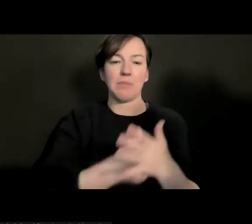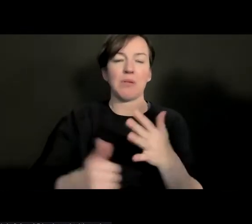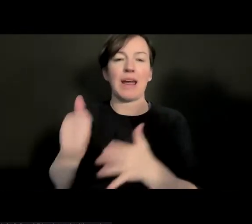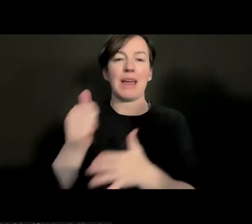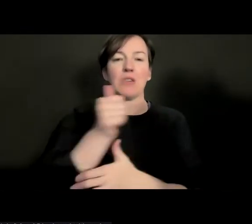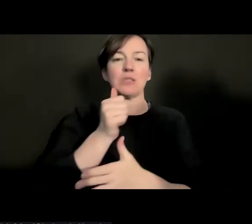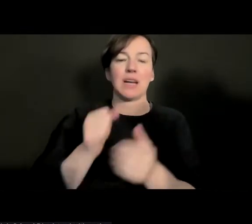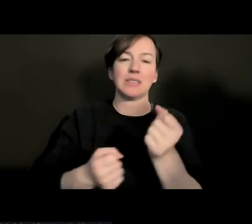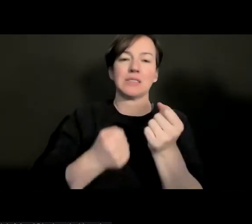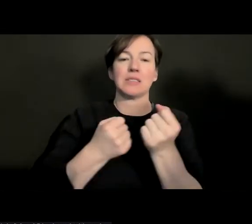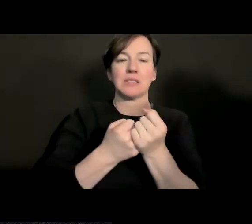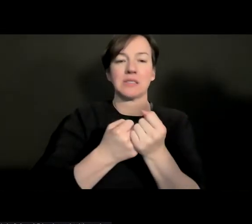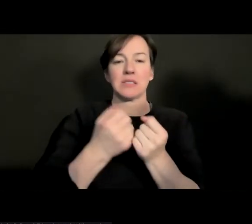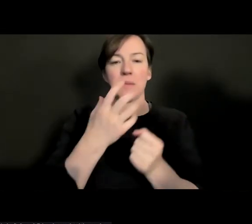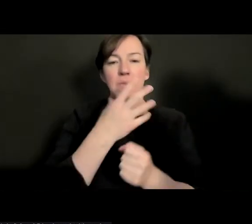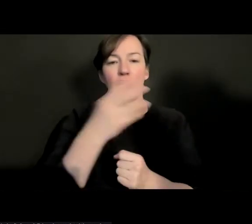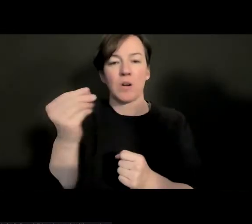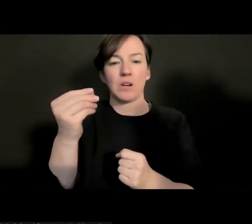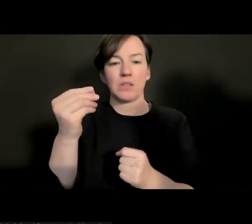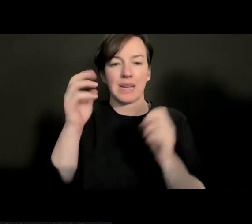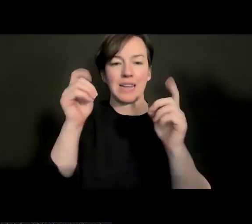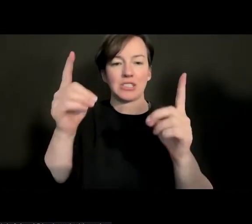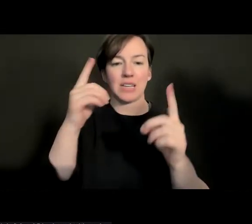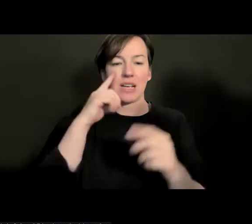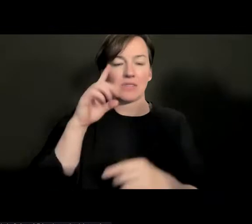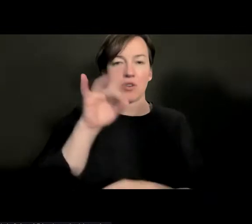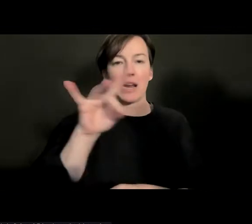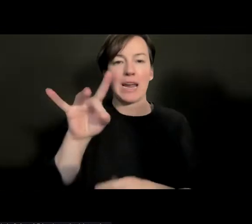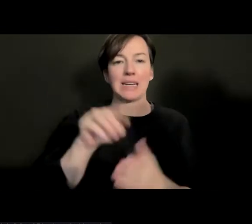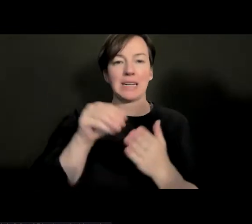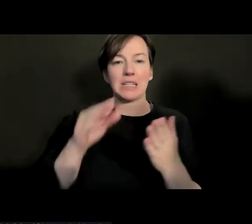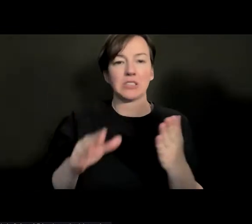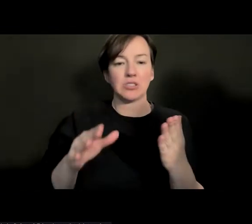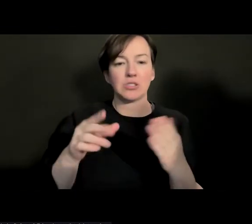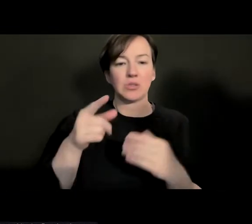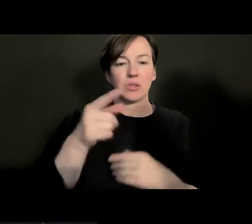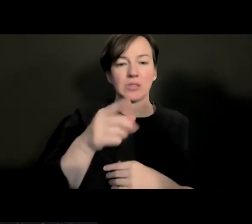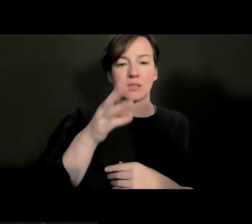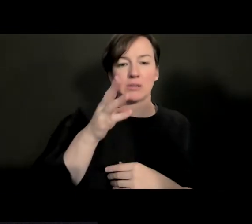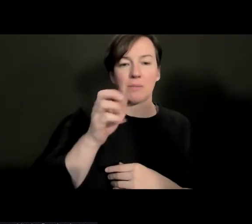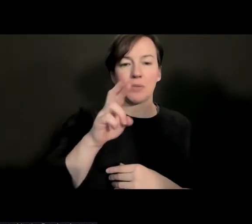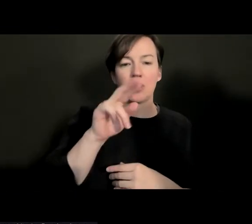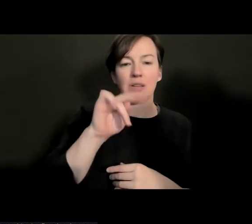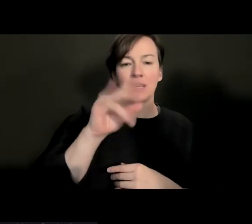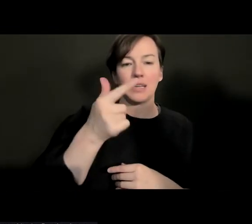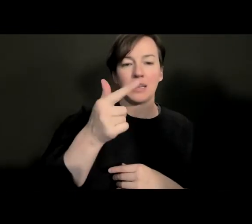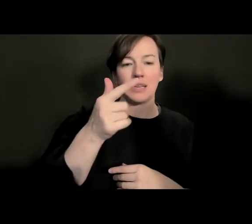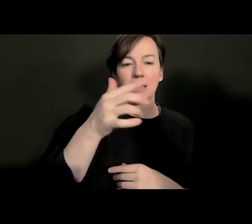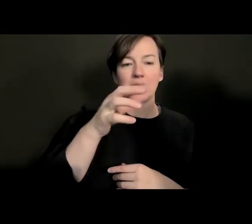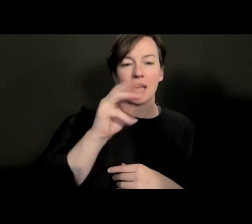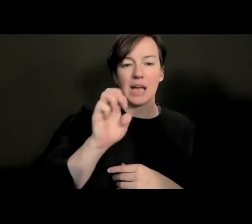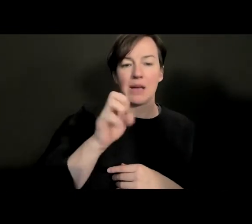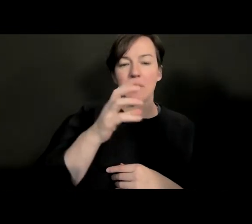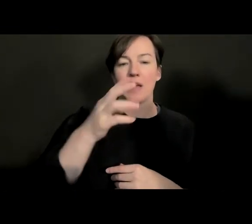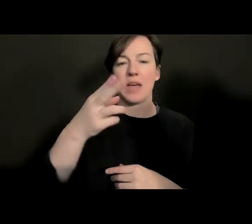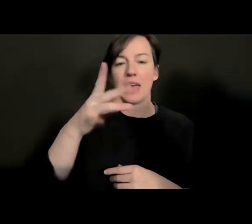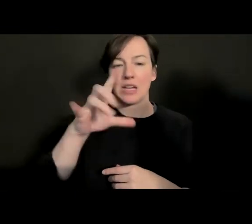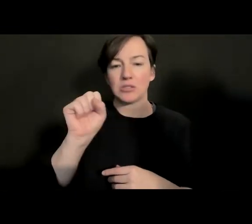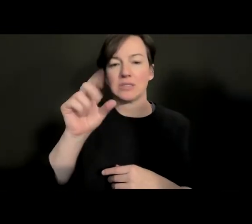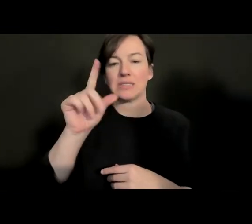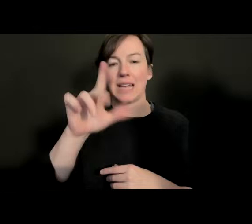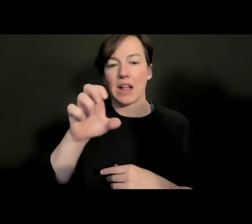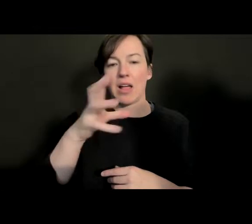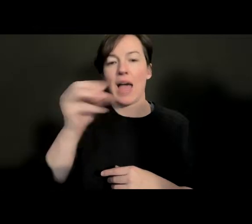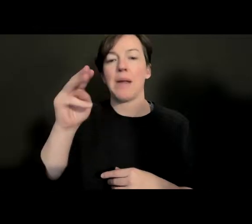its 88 students served in the Bay Academy at Burlingame, Hillsdale, and Mills High Schools, and